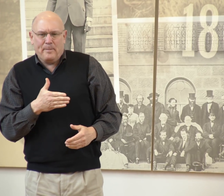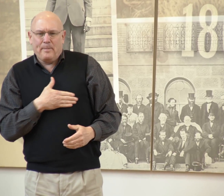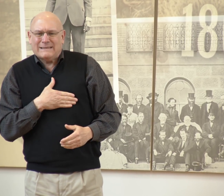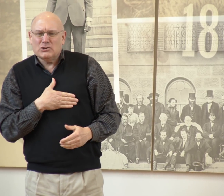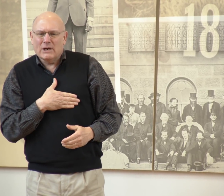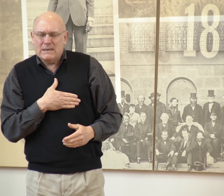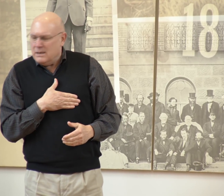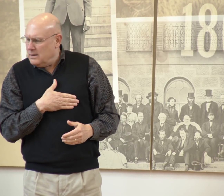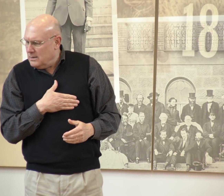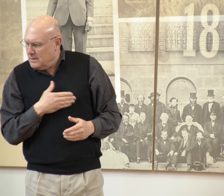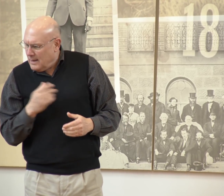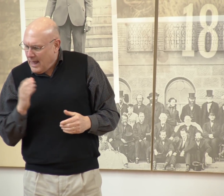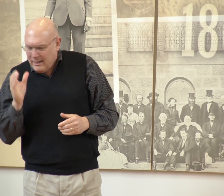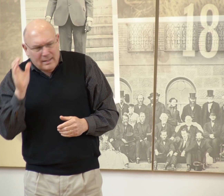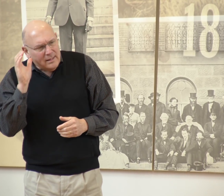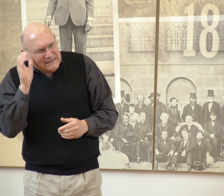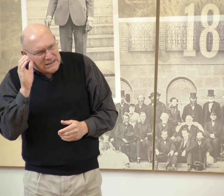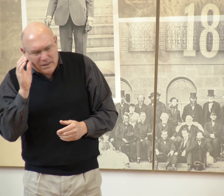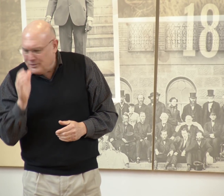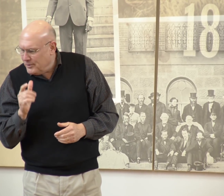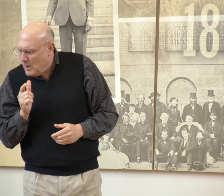He was an active, compassionate listener